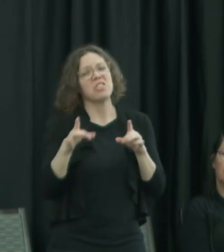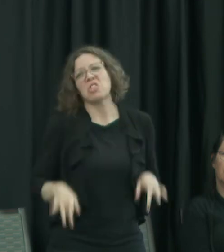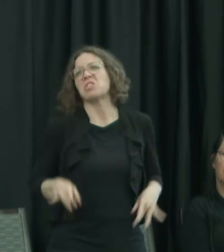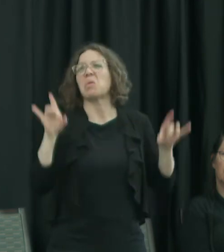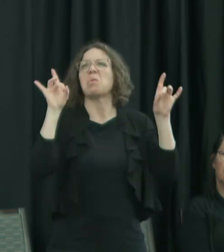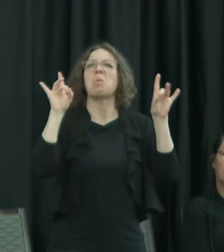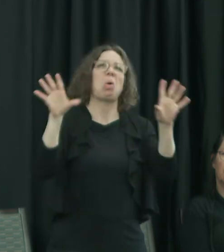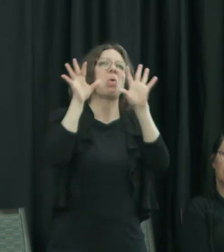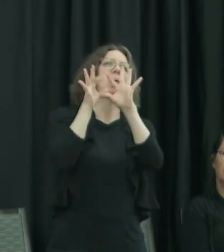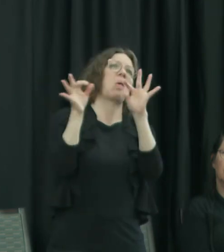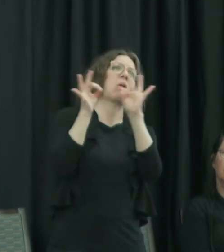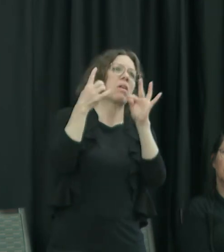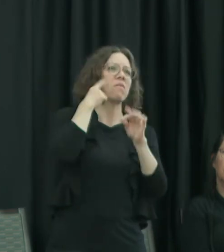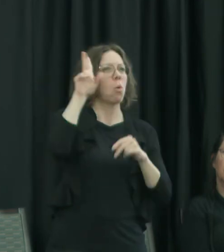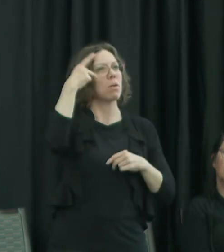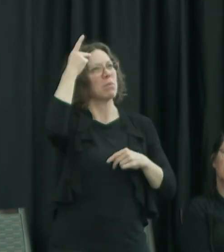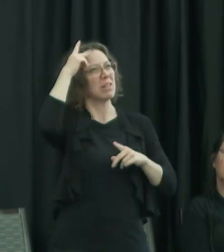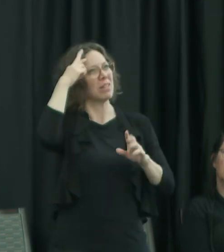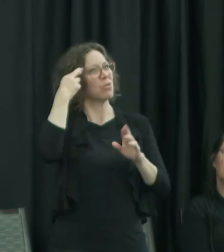political fodder.